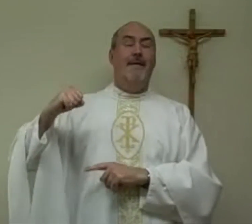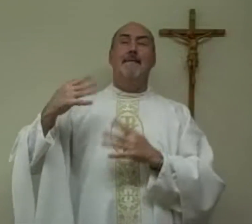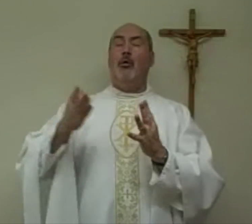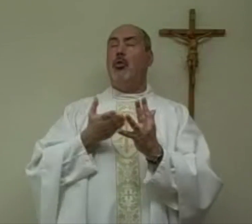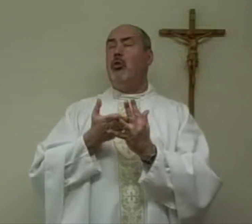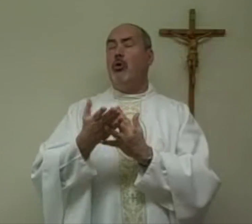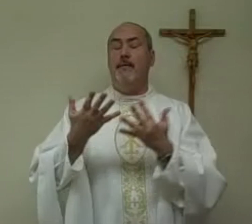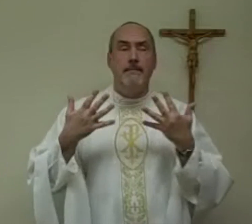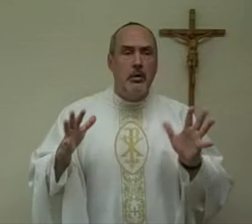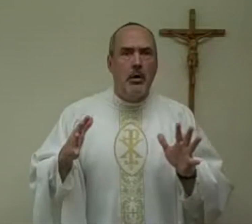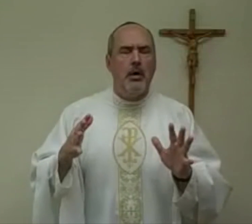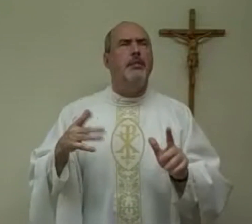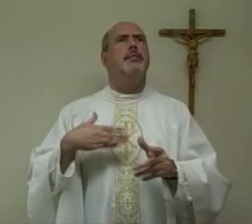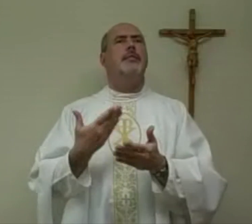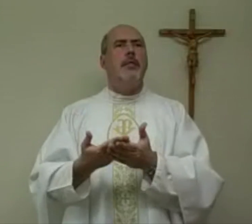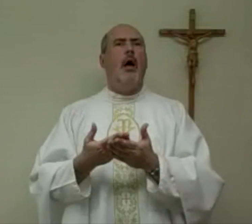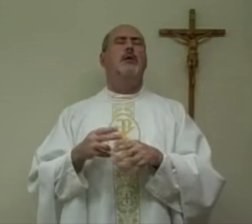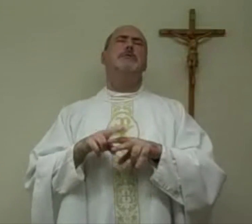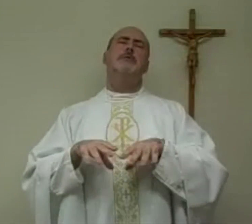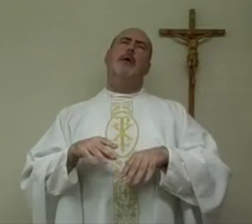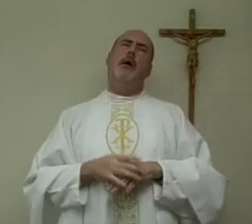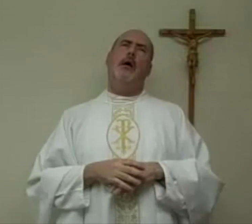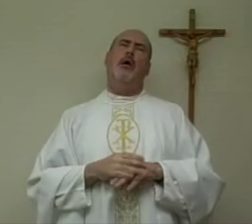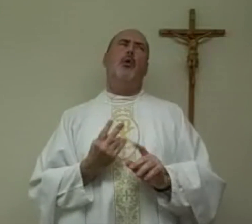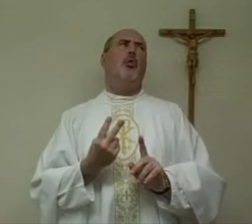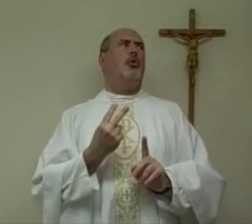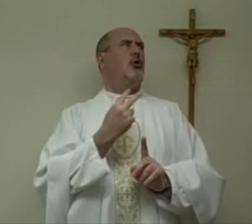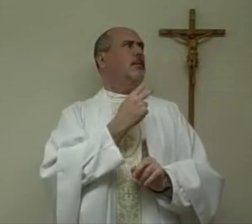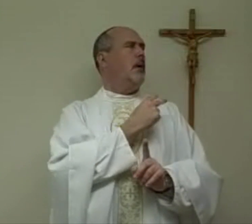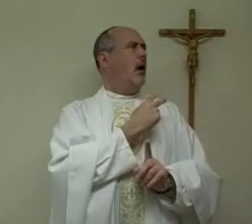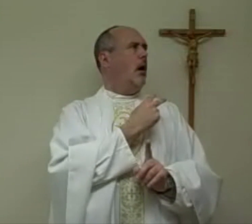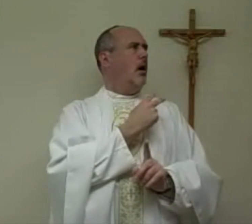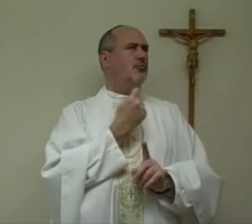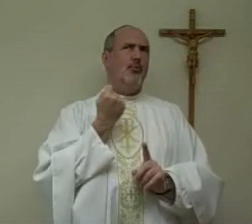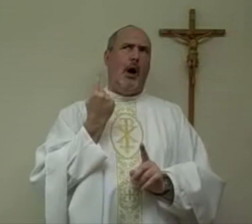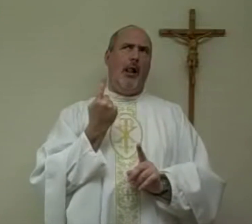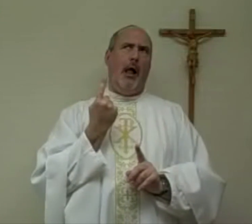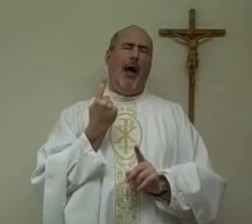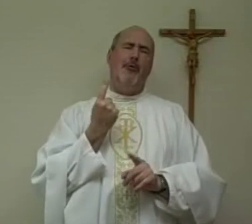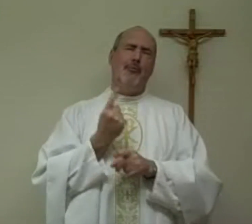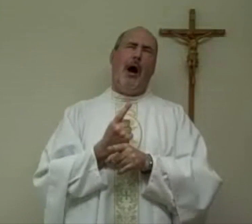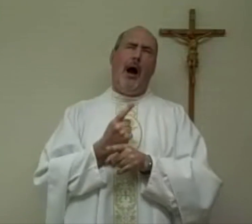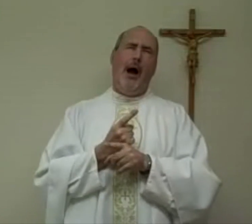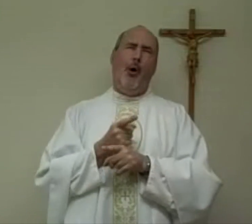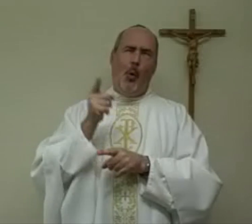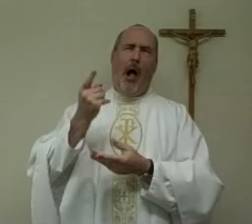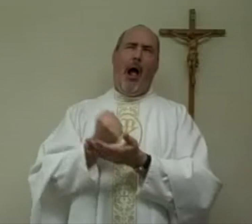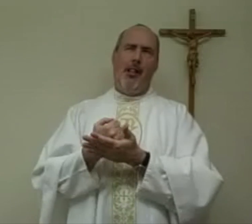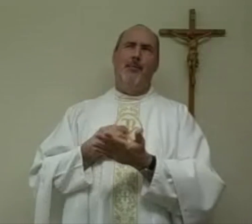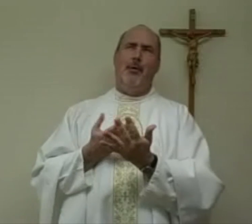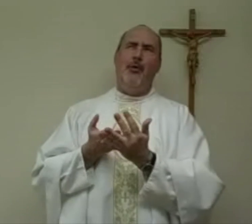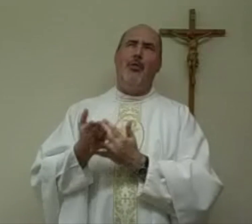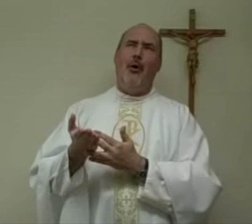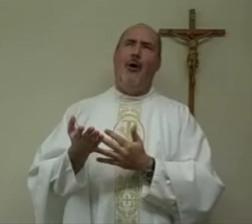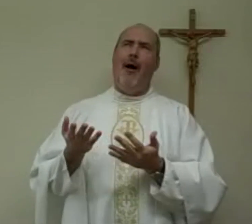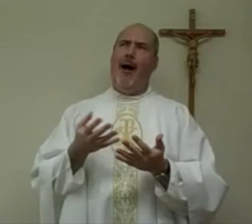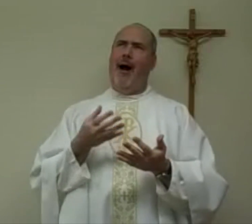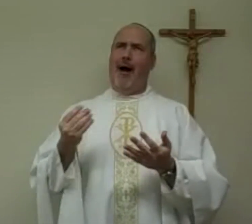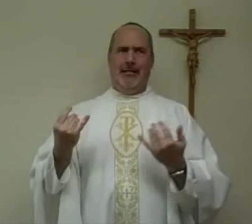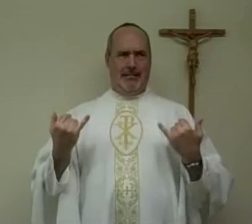even when I resist Him and resist His will. And now when I look back at all of those times I've gone through, where